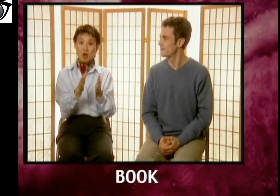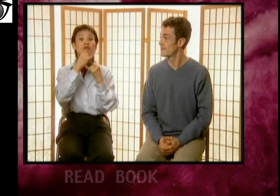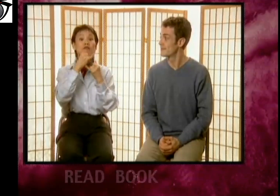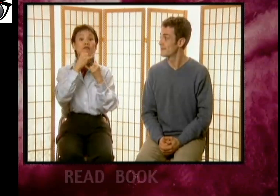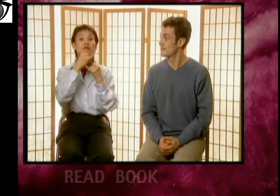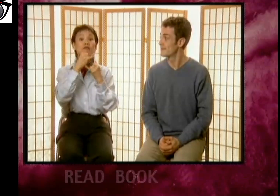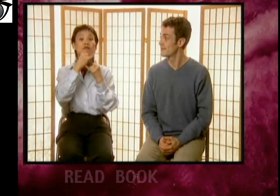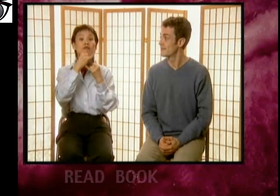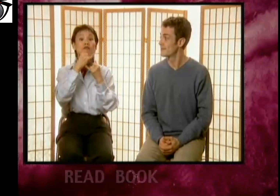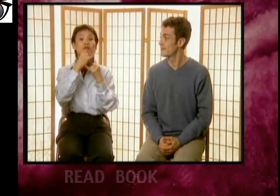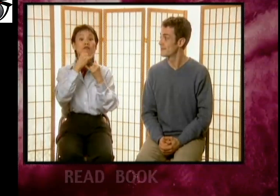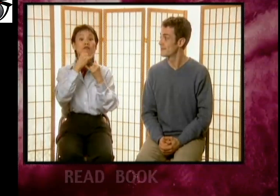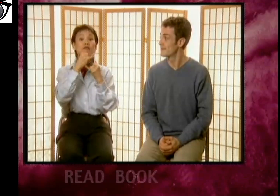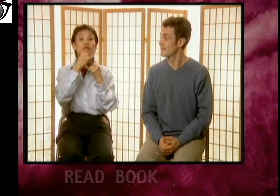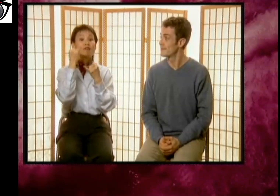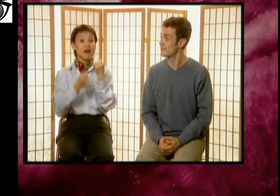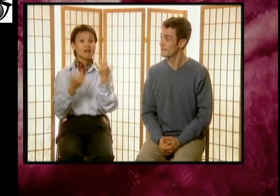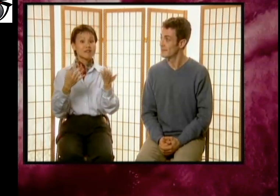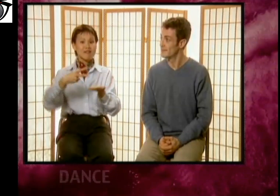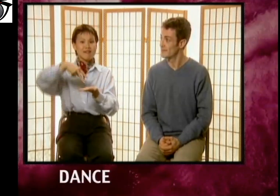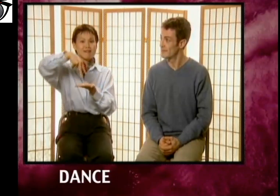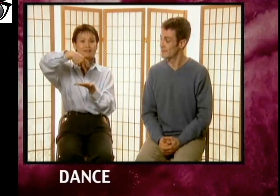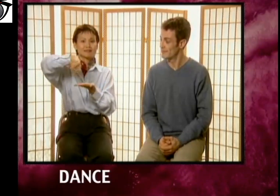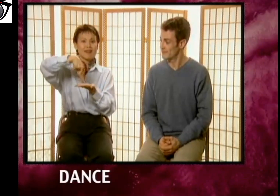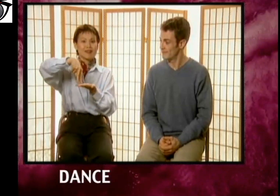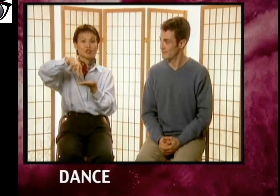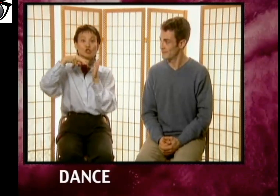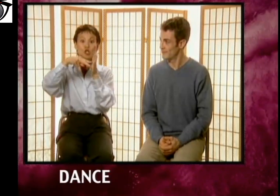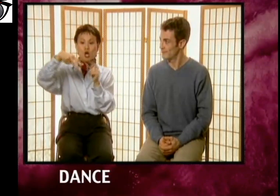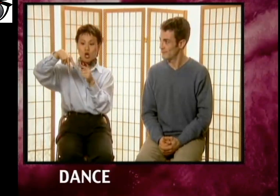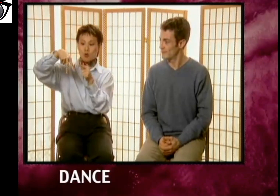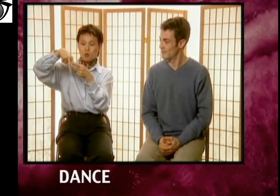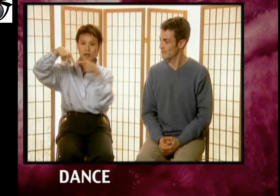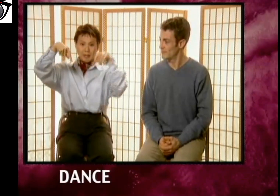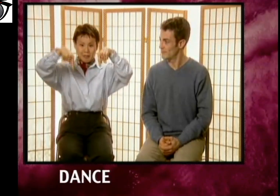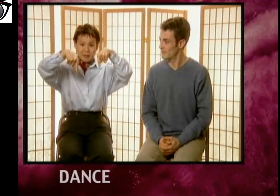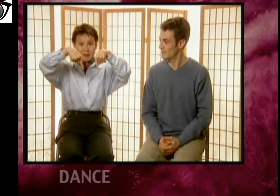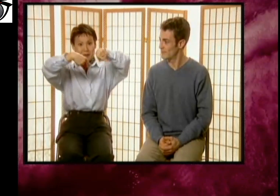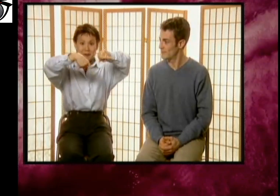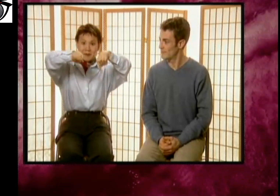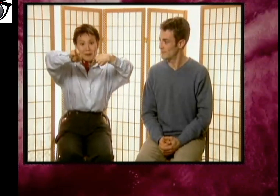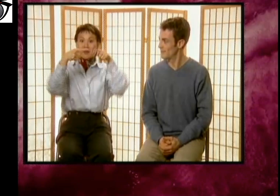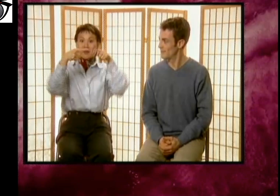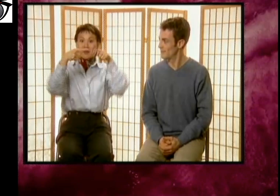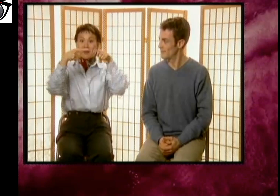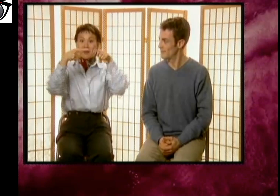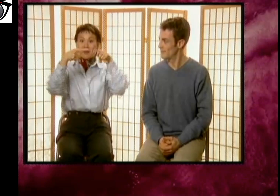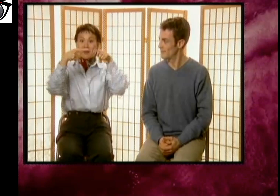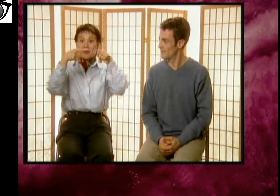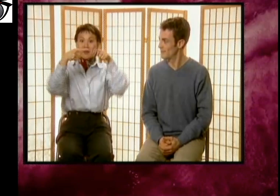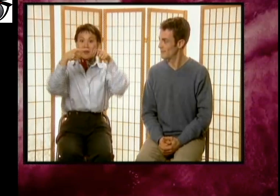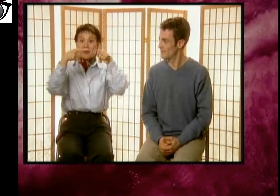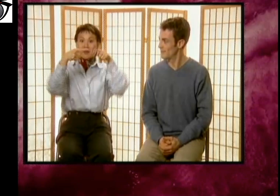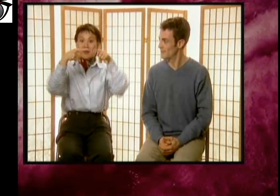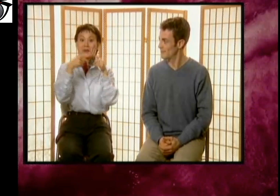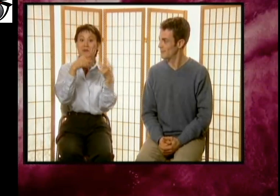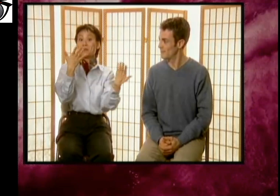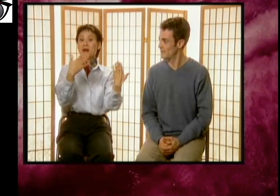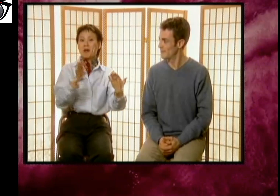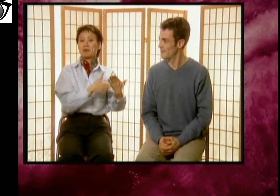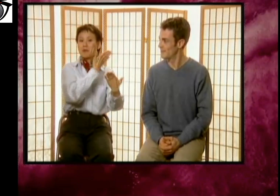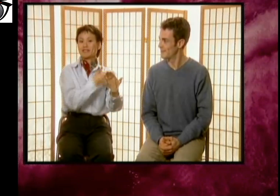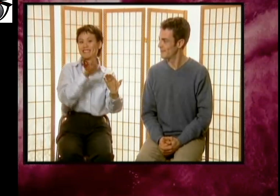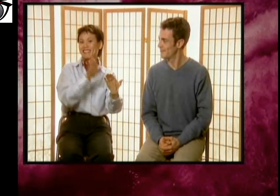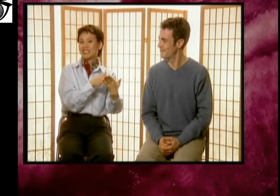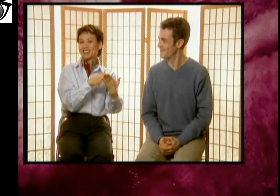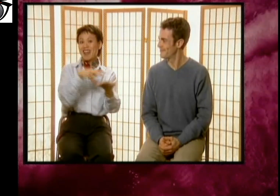book is like opening a book. And finally, dance, showing the 2 legs swaying to the music.